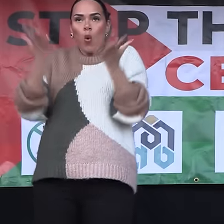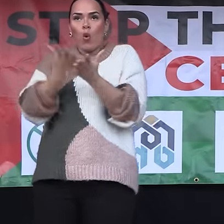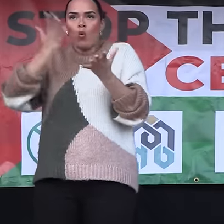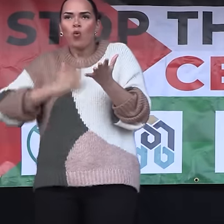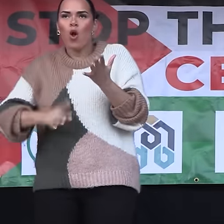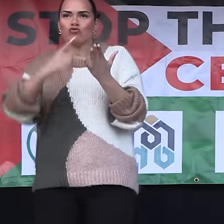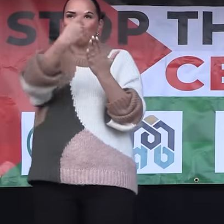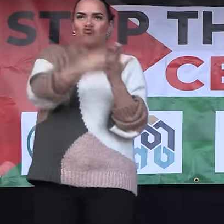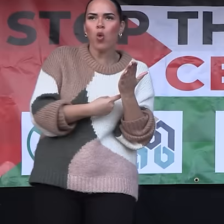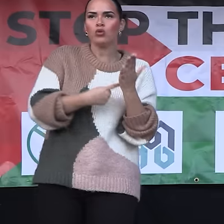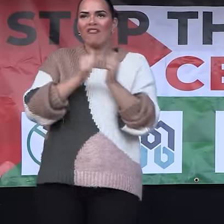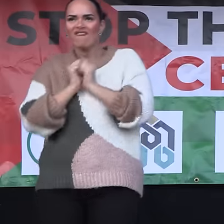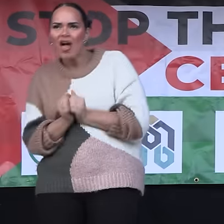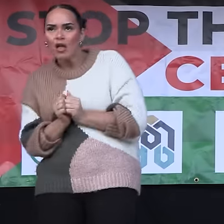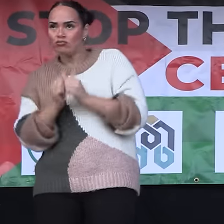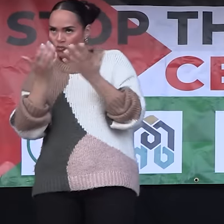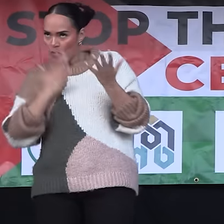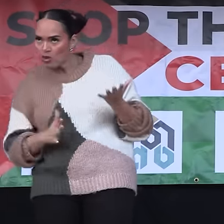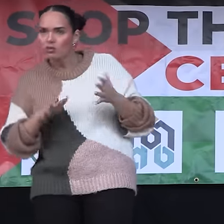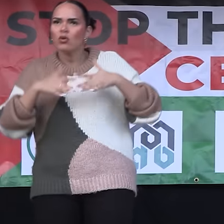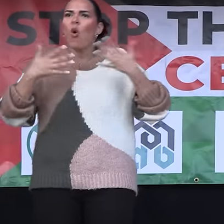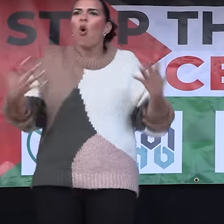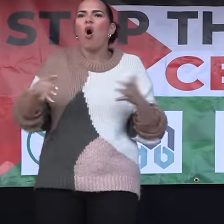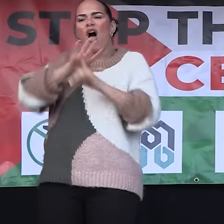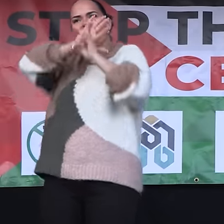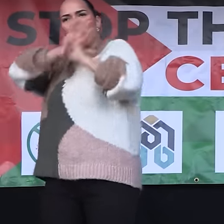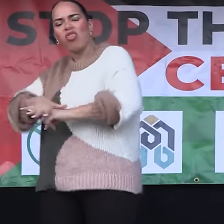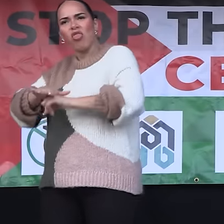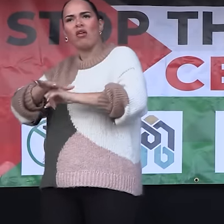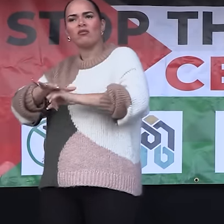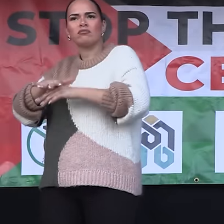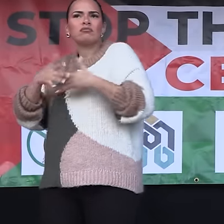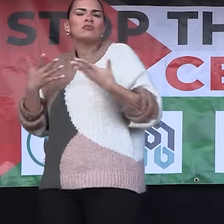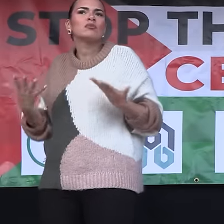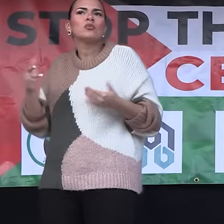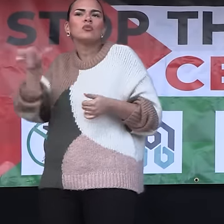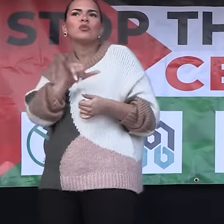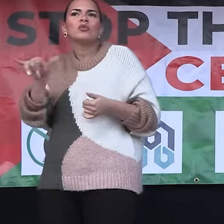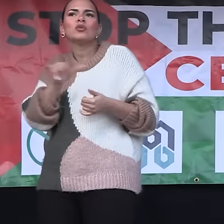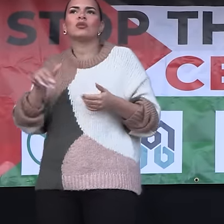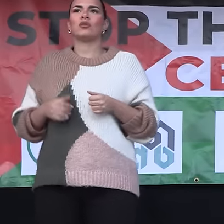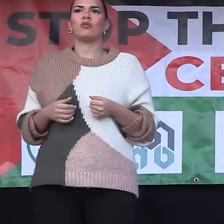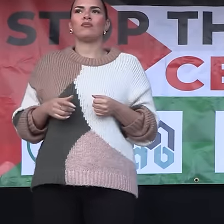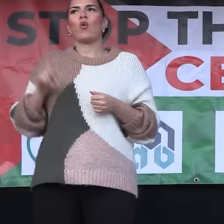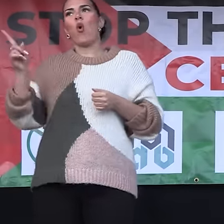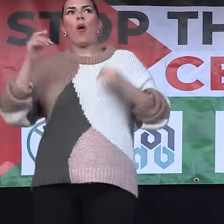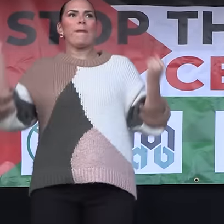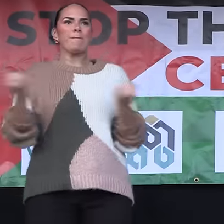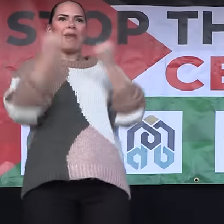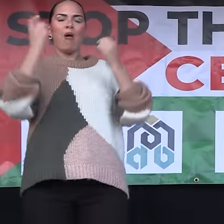a world of discrimination and supremacy, a world where only power matters.